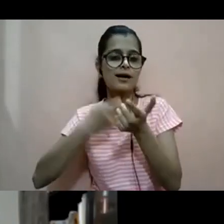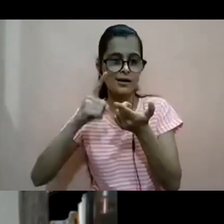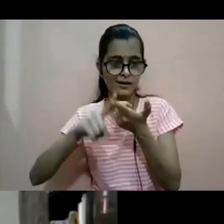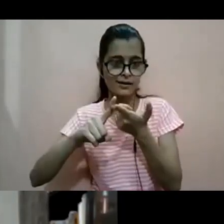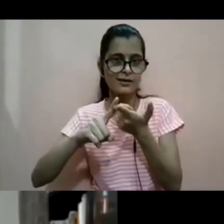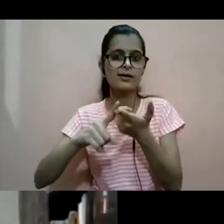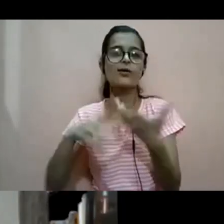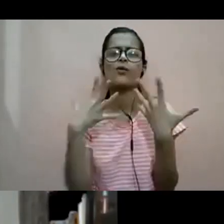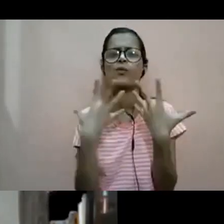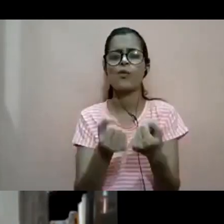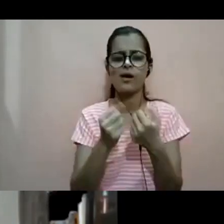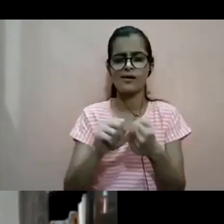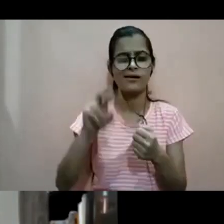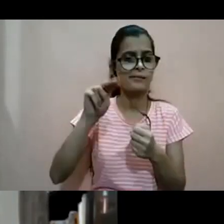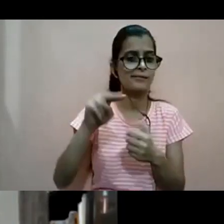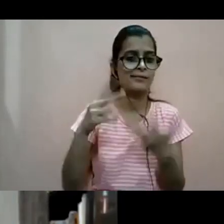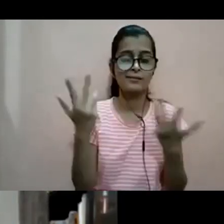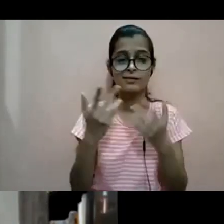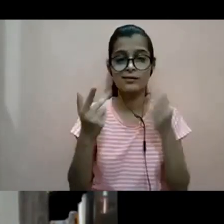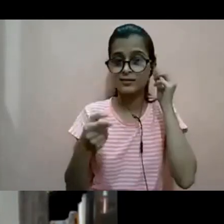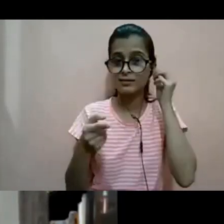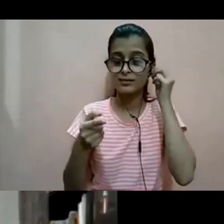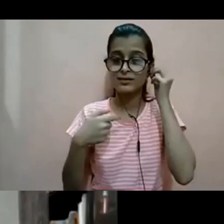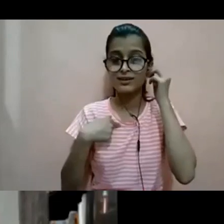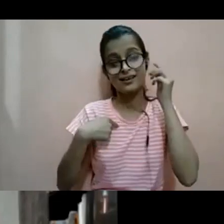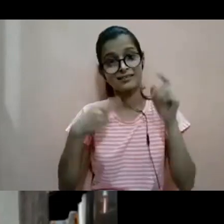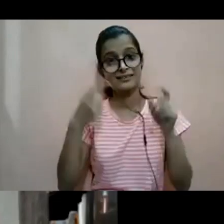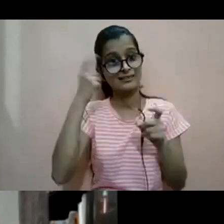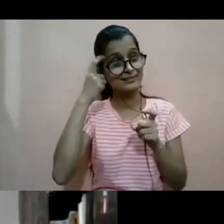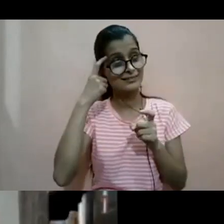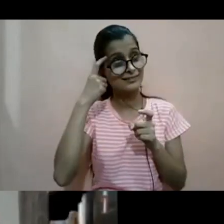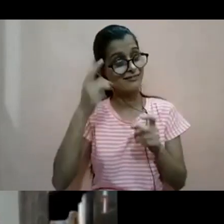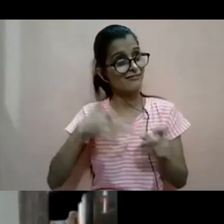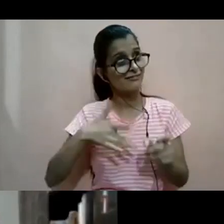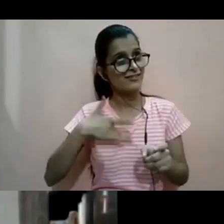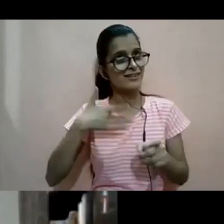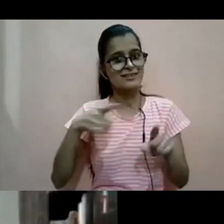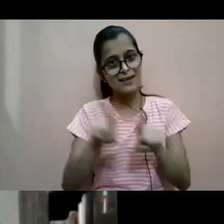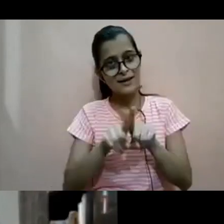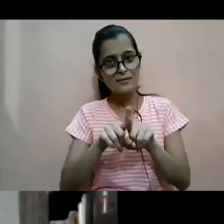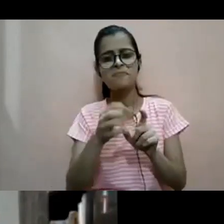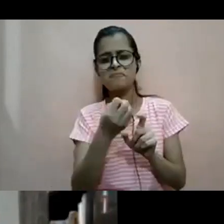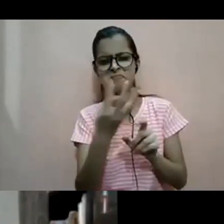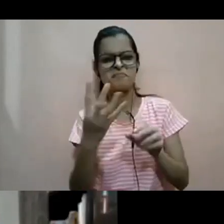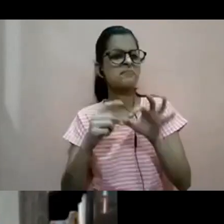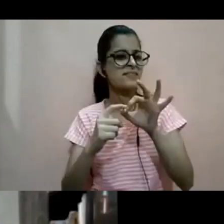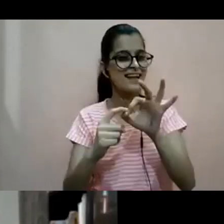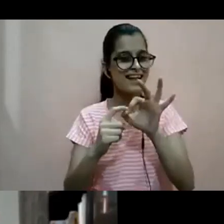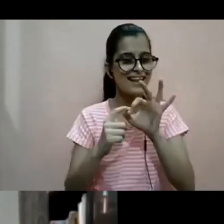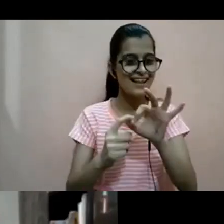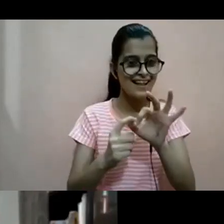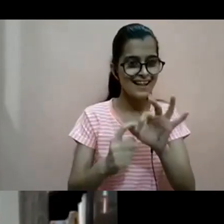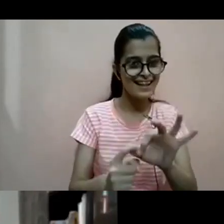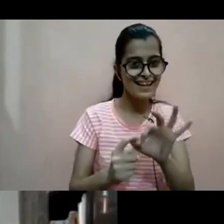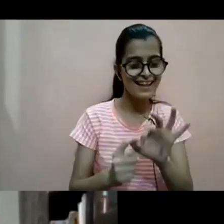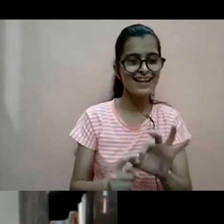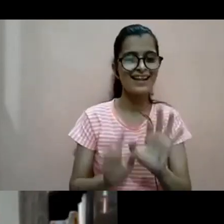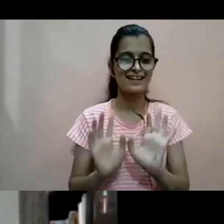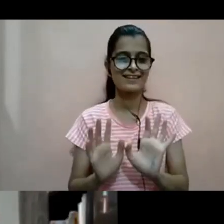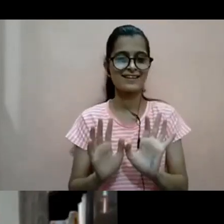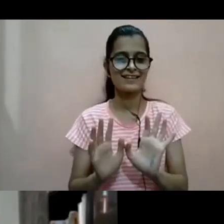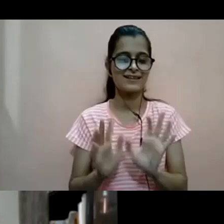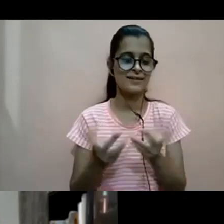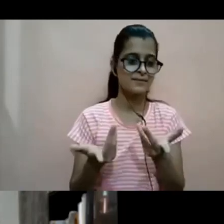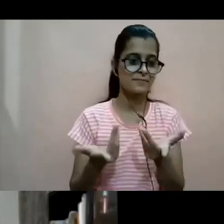desire. I did feel that there were a number of questions that went unaddressed or unanswered, but I should